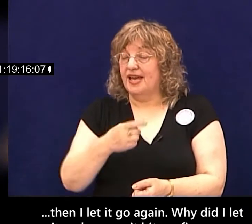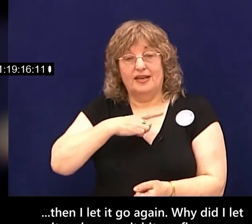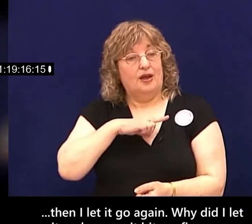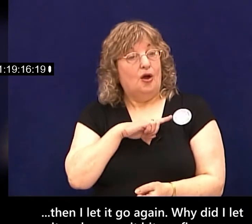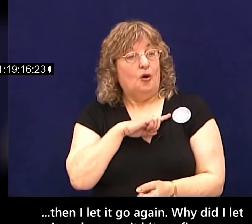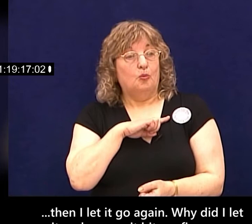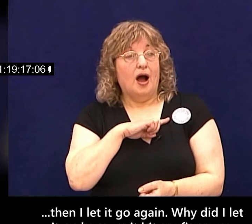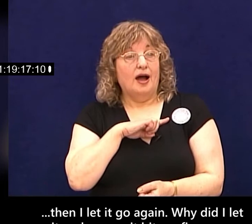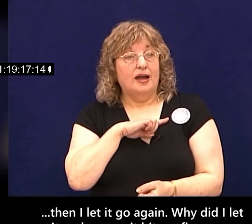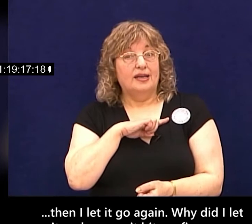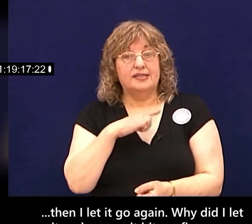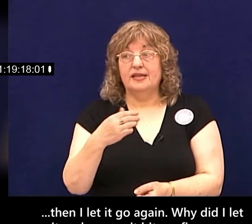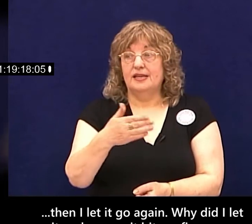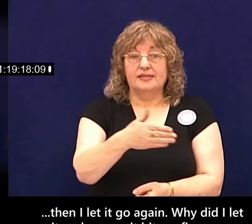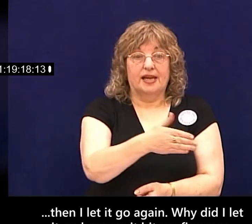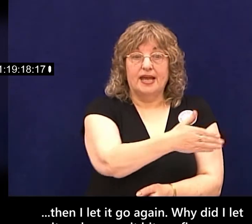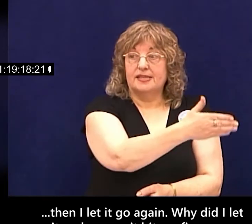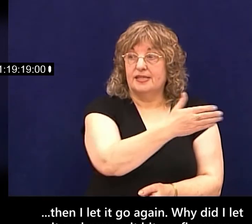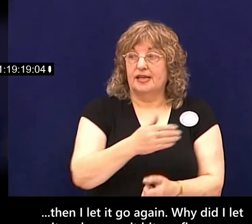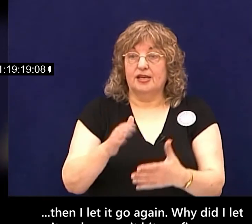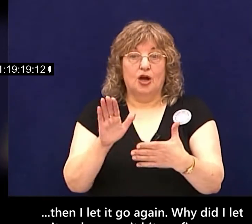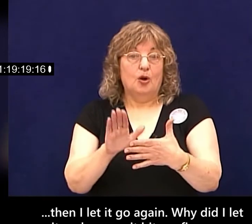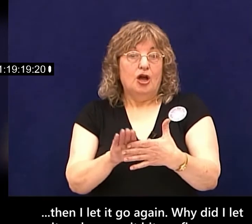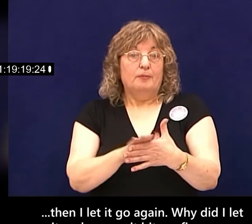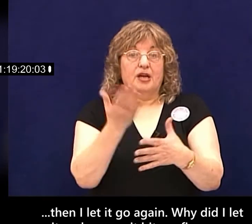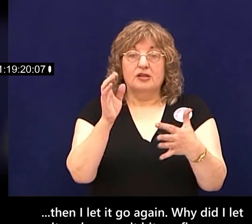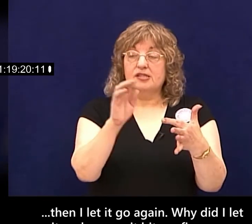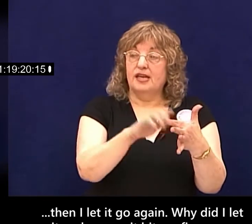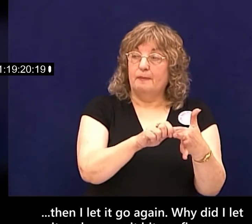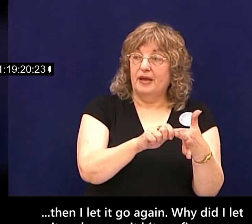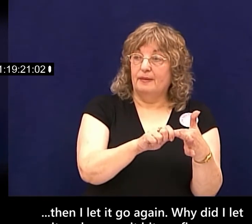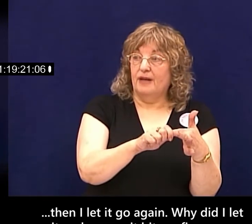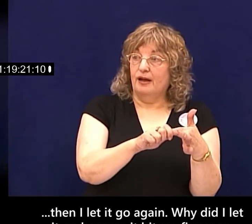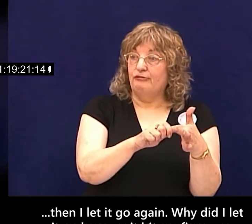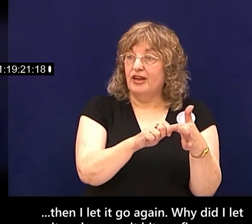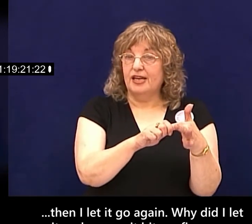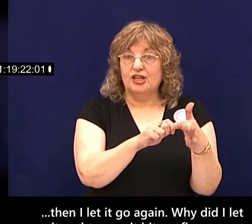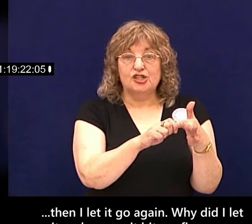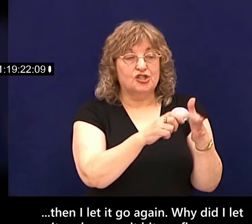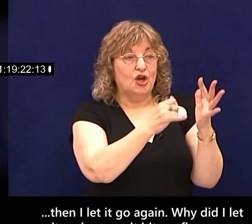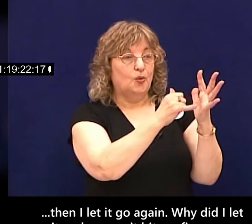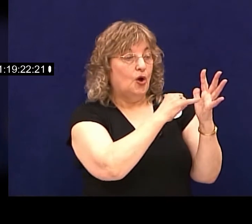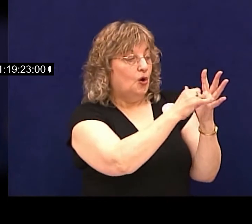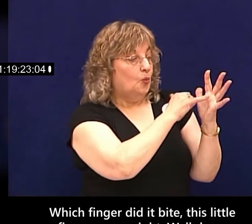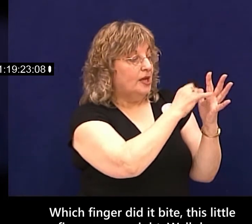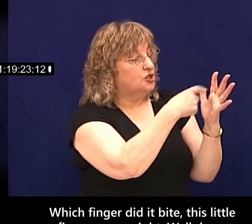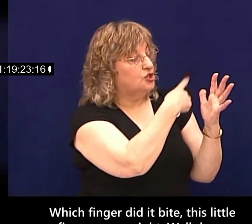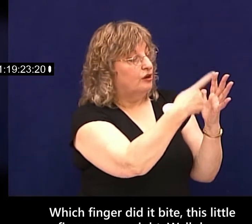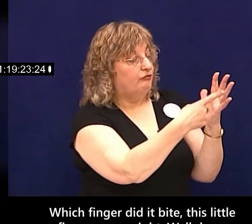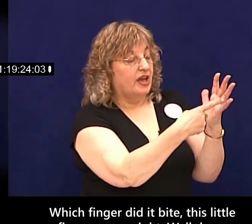again. Why did I let it go? Because it bit my finger so. Which